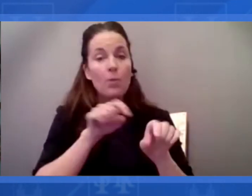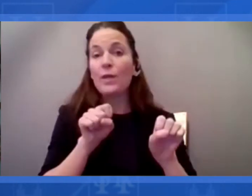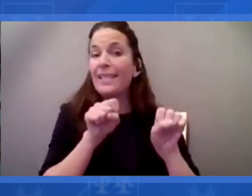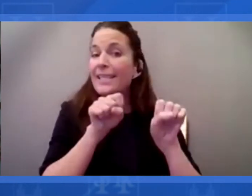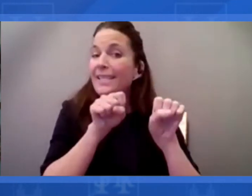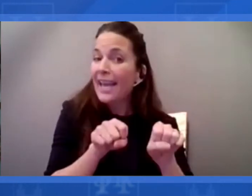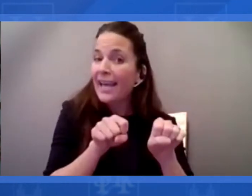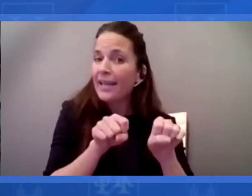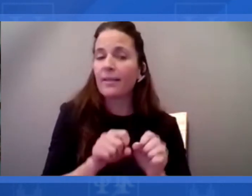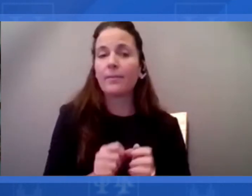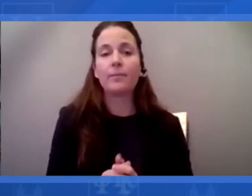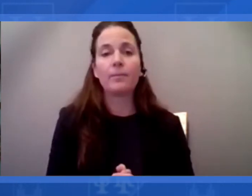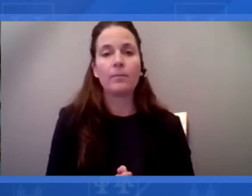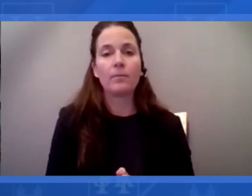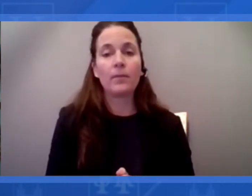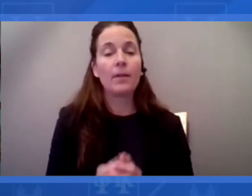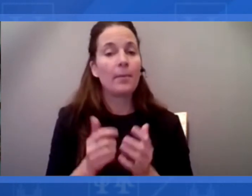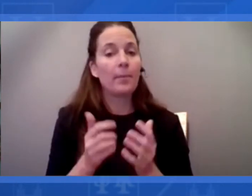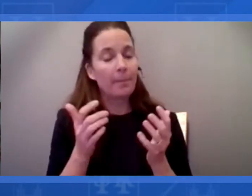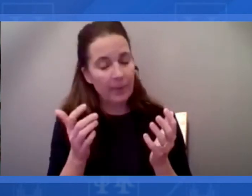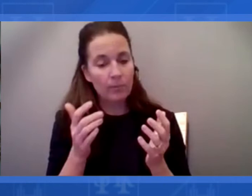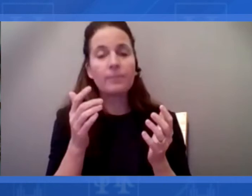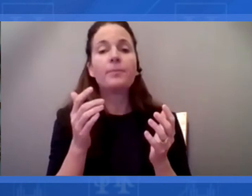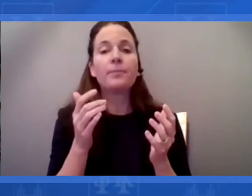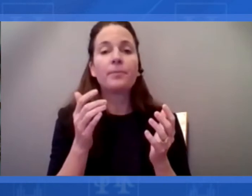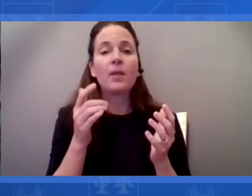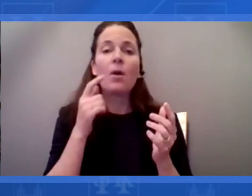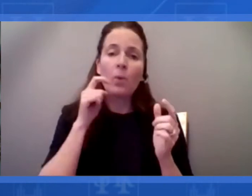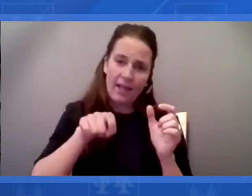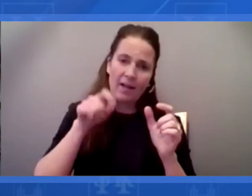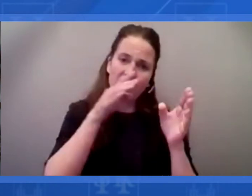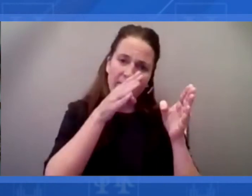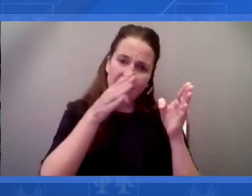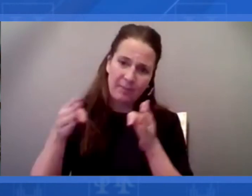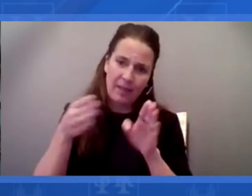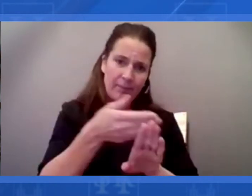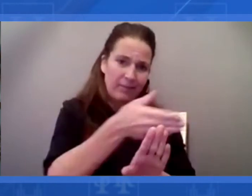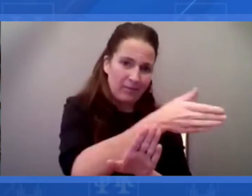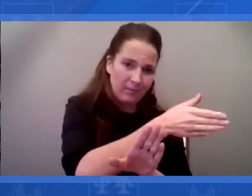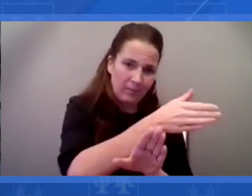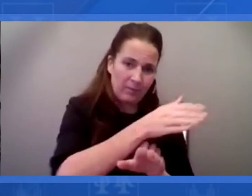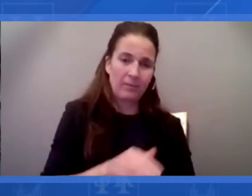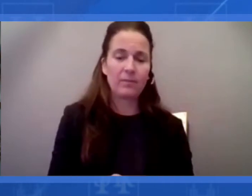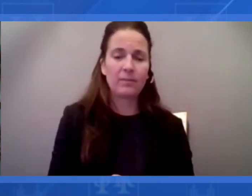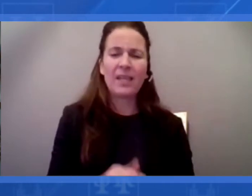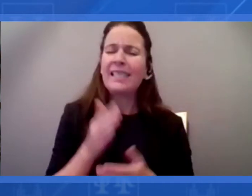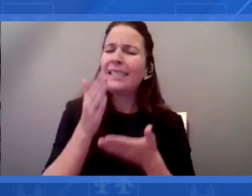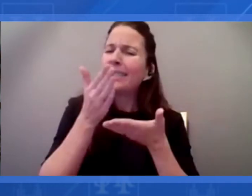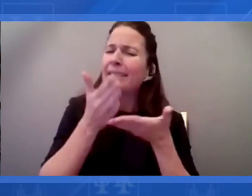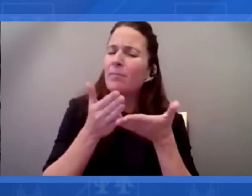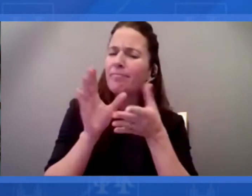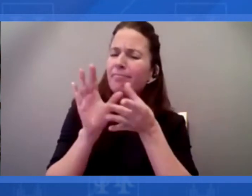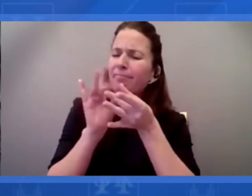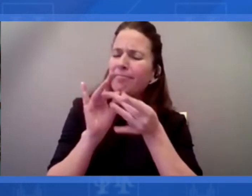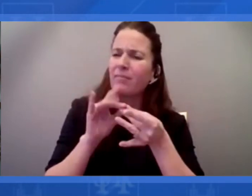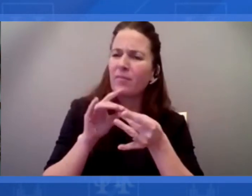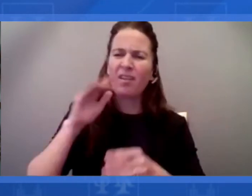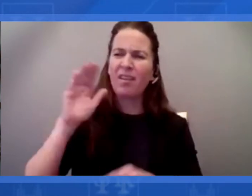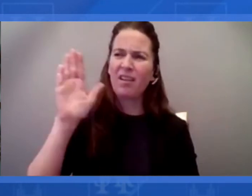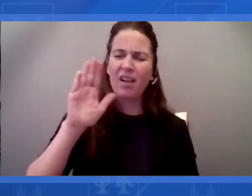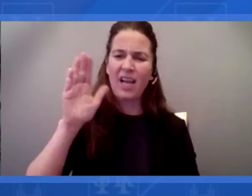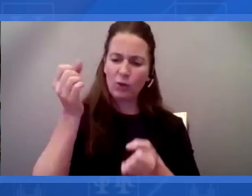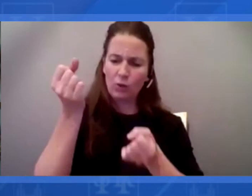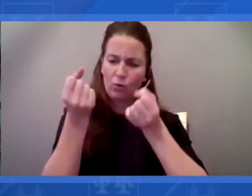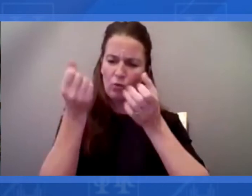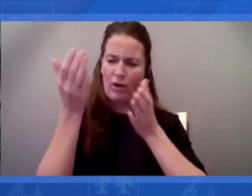Last, we've had a couple of COVID-related comments. The first comment is many drivers don't wipe safety belts and